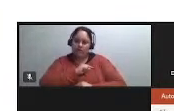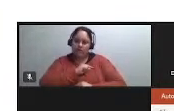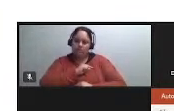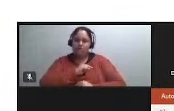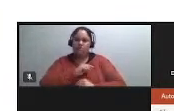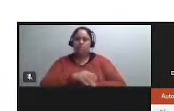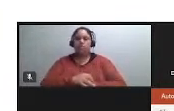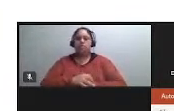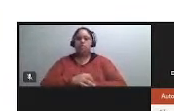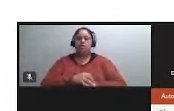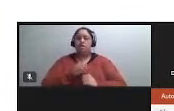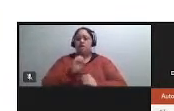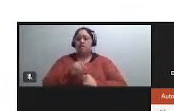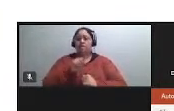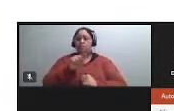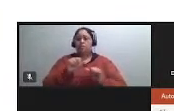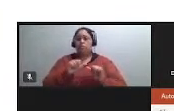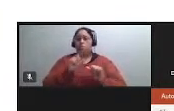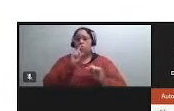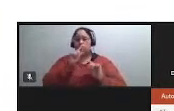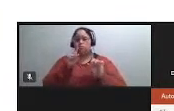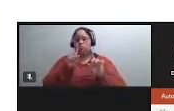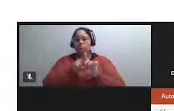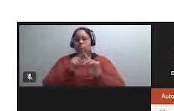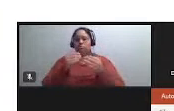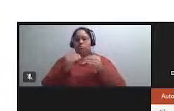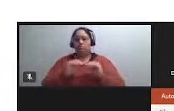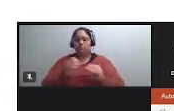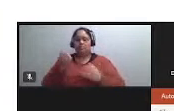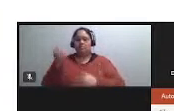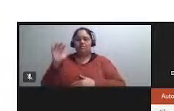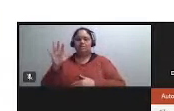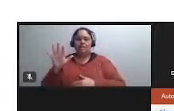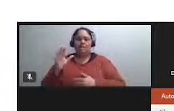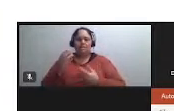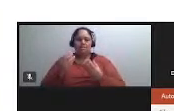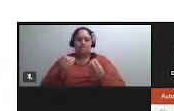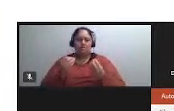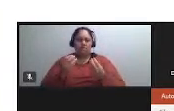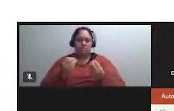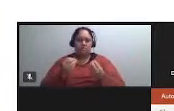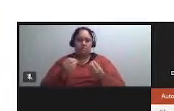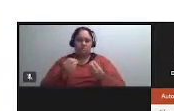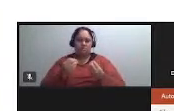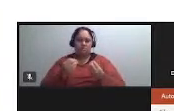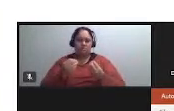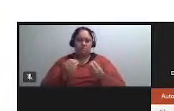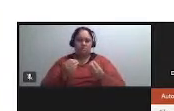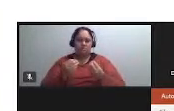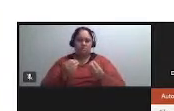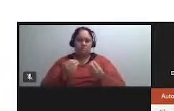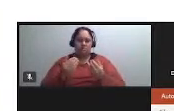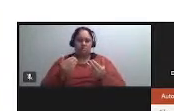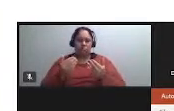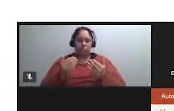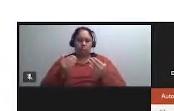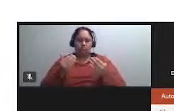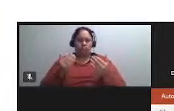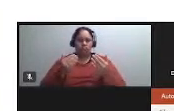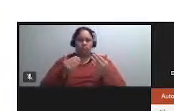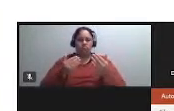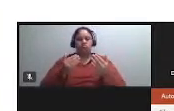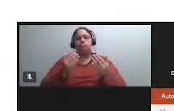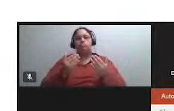if you move on slide number, I want to go